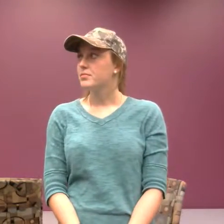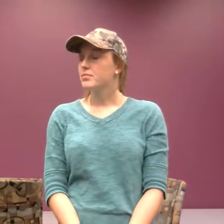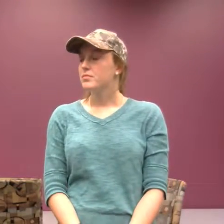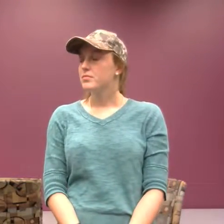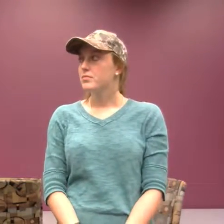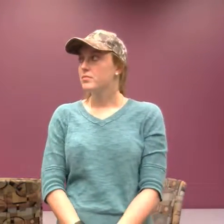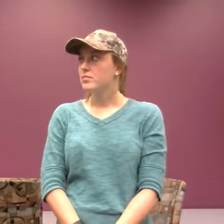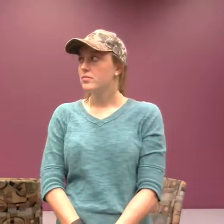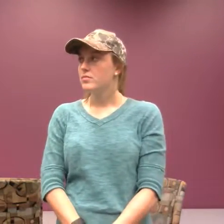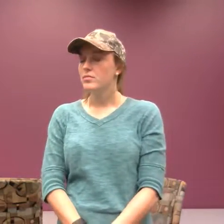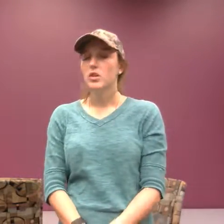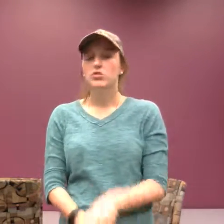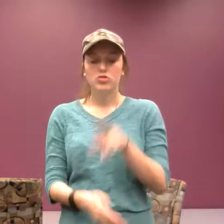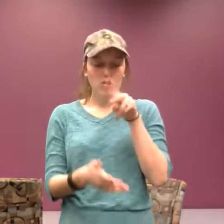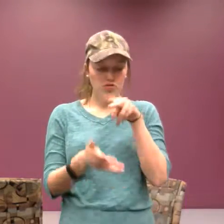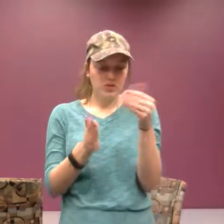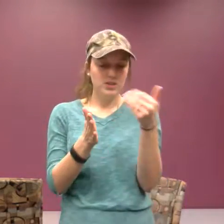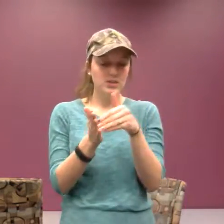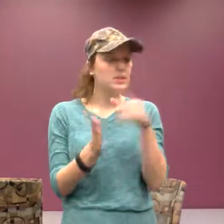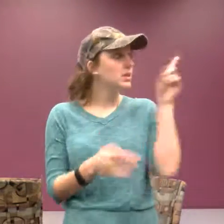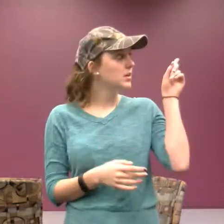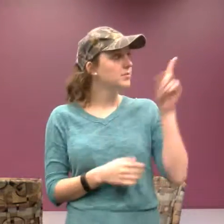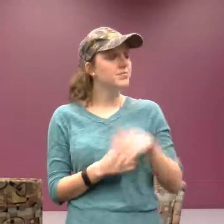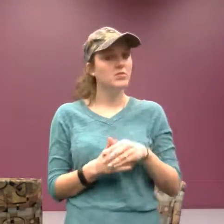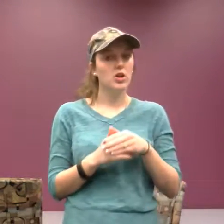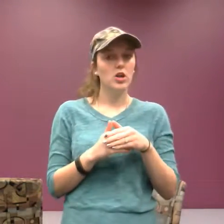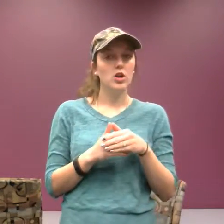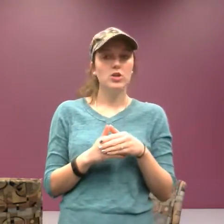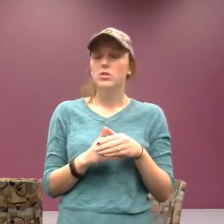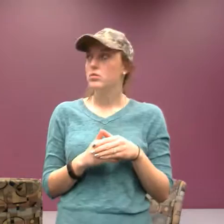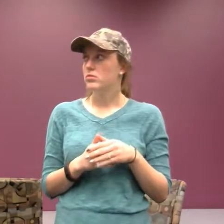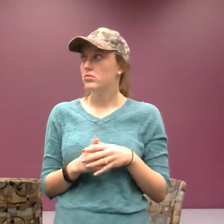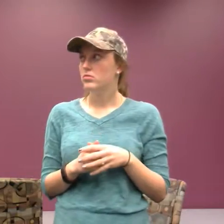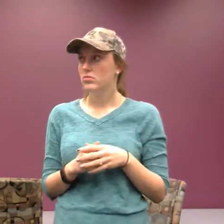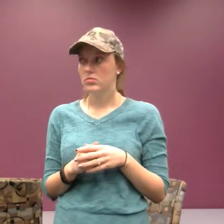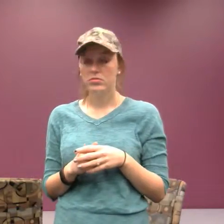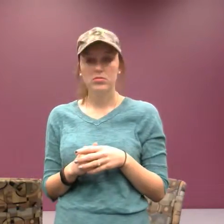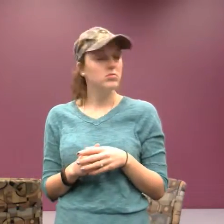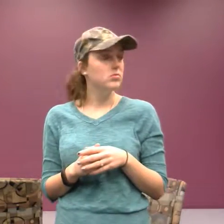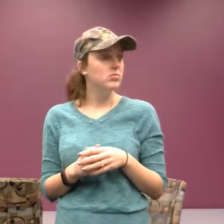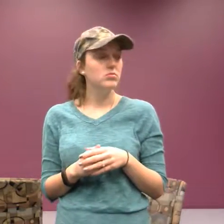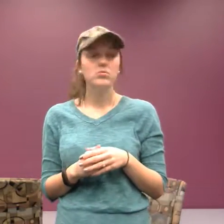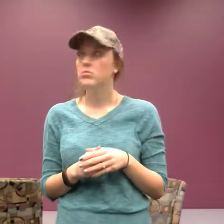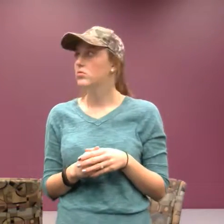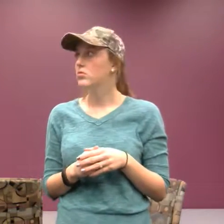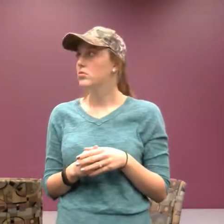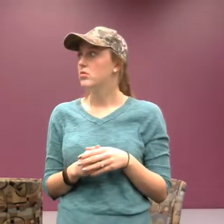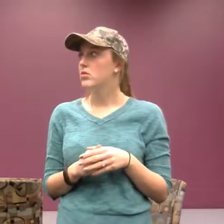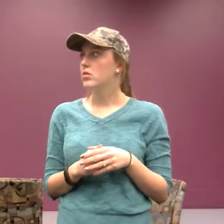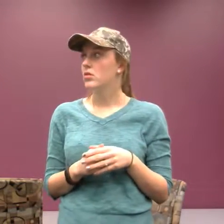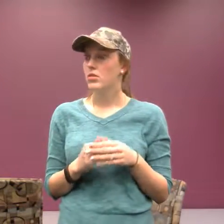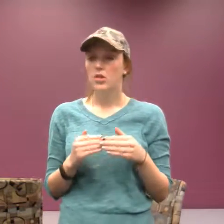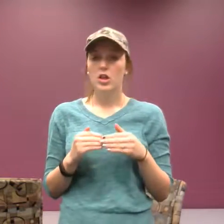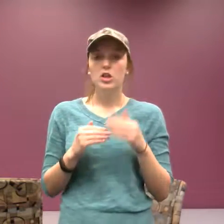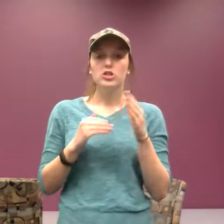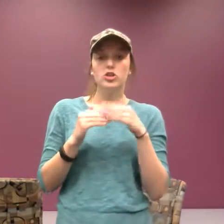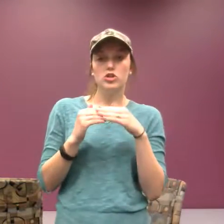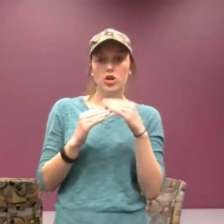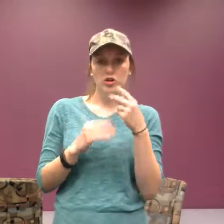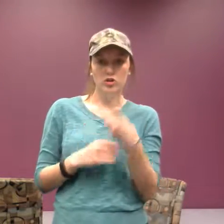So let's read that again. The larger of two numbers is twice, I'll translate that, n. How do